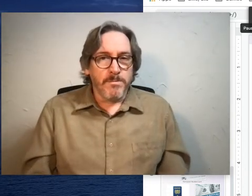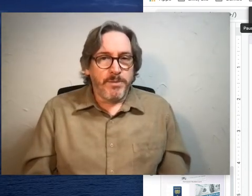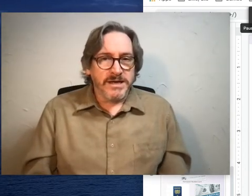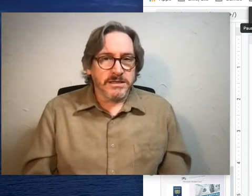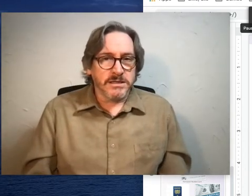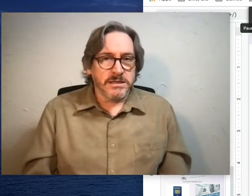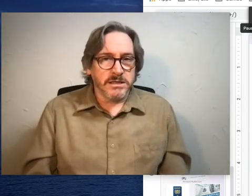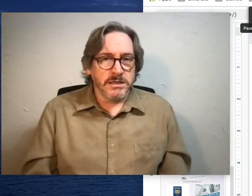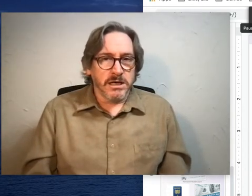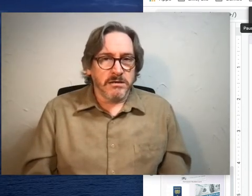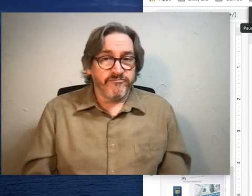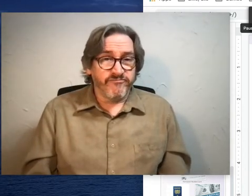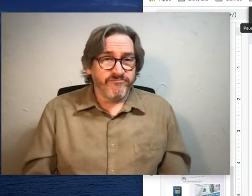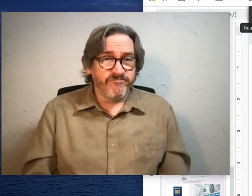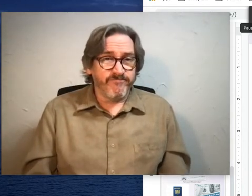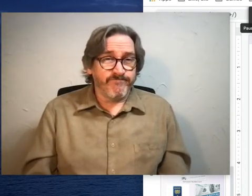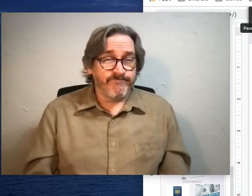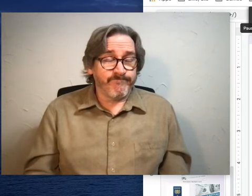But